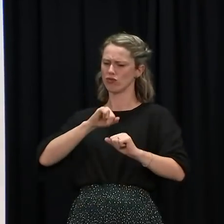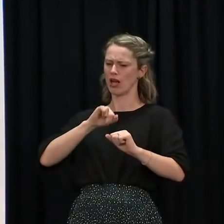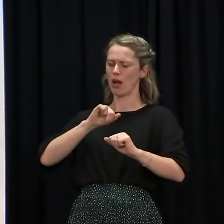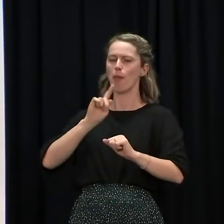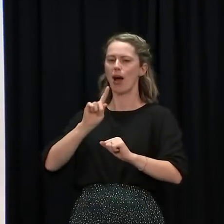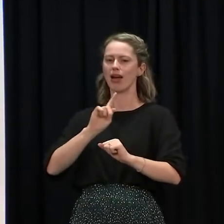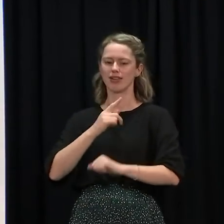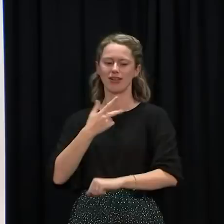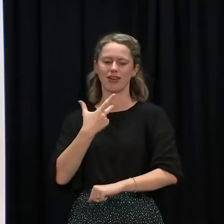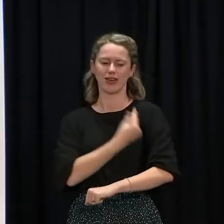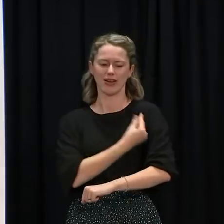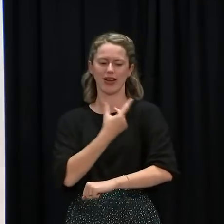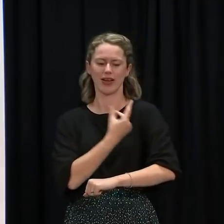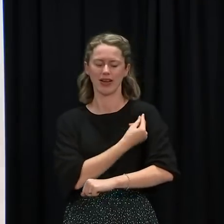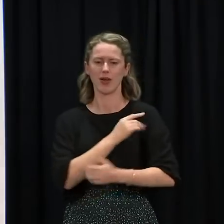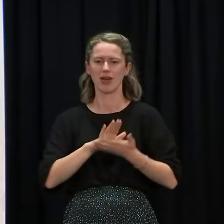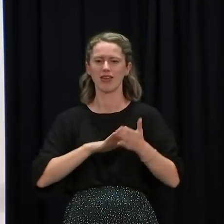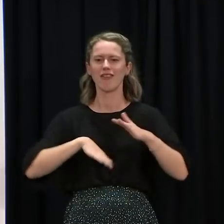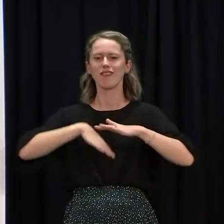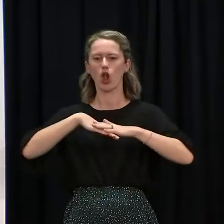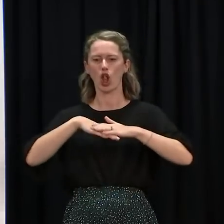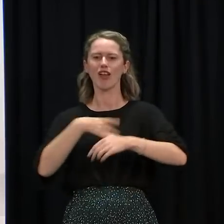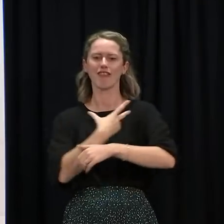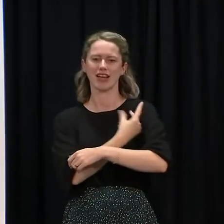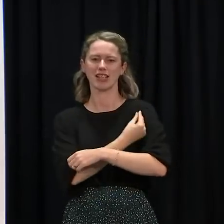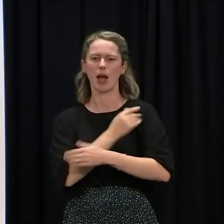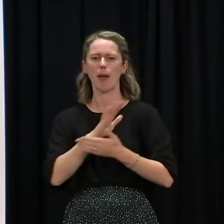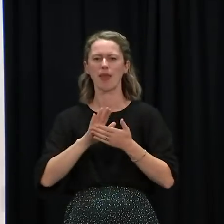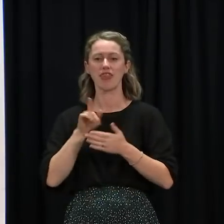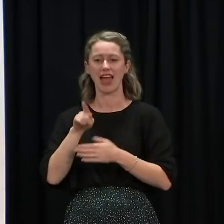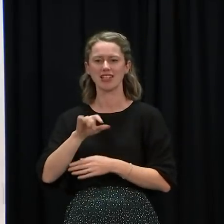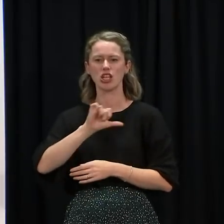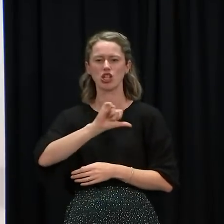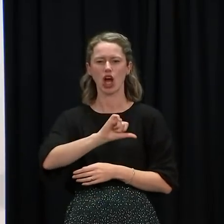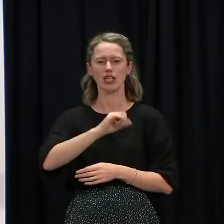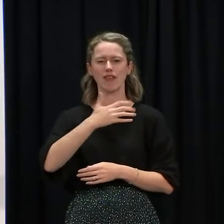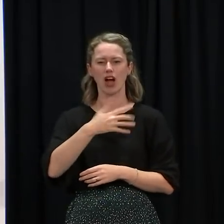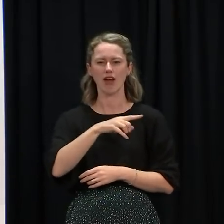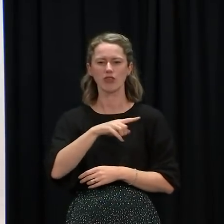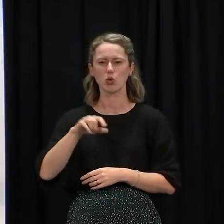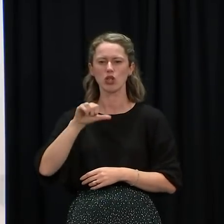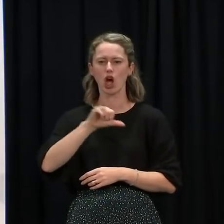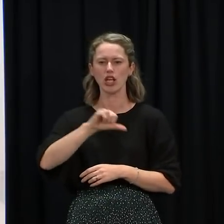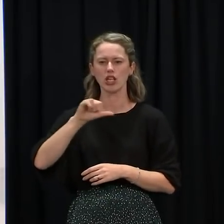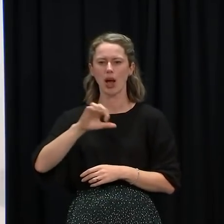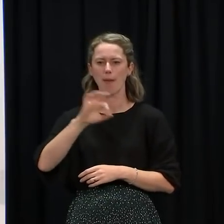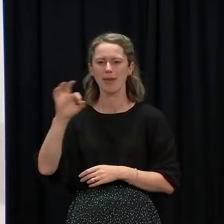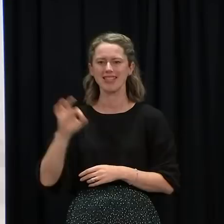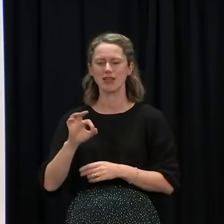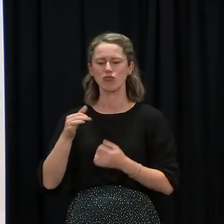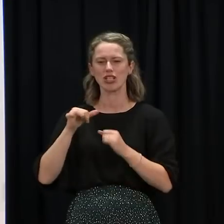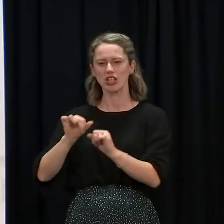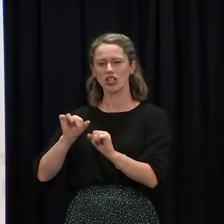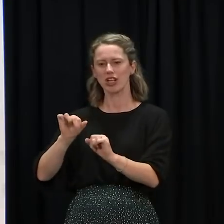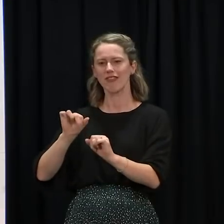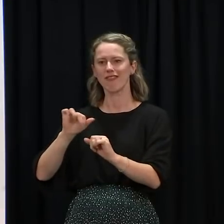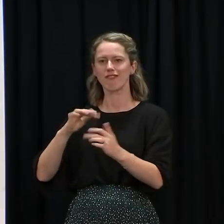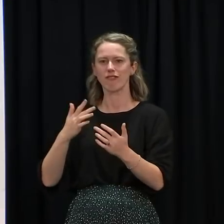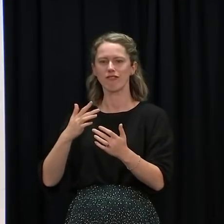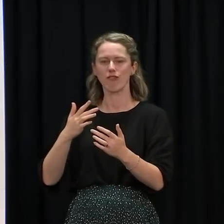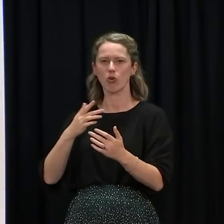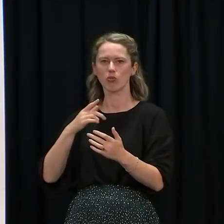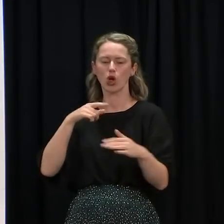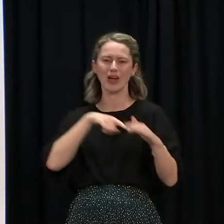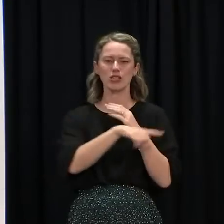the full course that means someone's fully vaccinated. And then it's 95 to 99% protection against being hospitalised or dying.